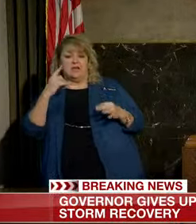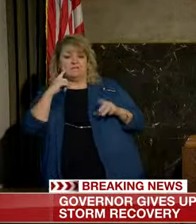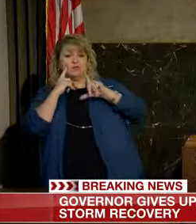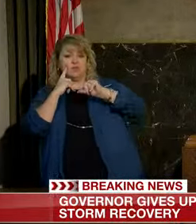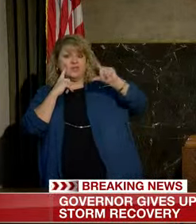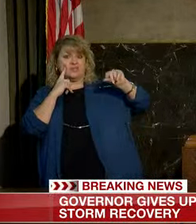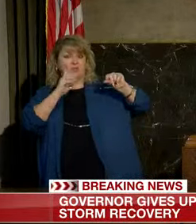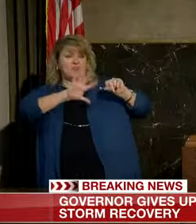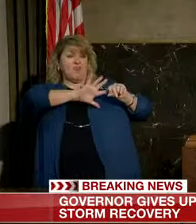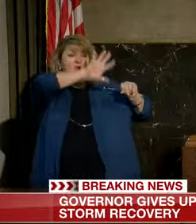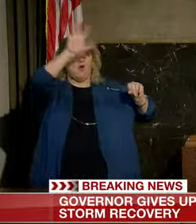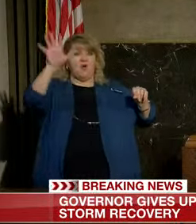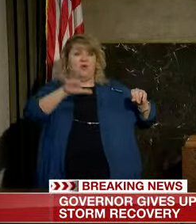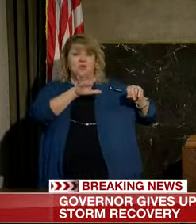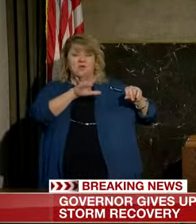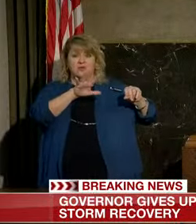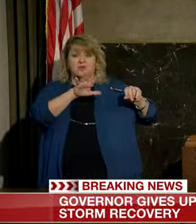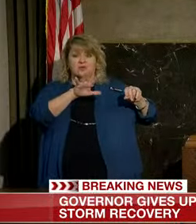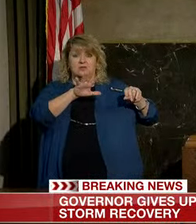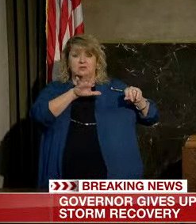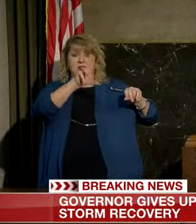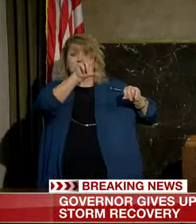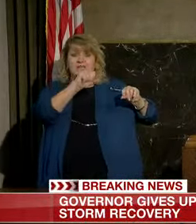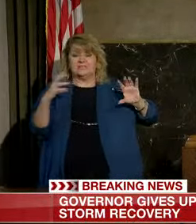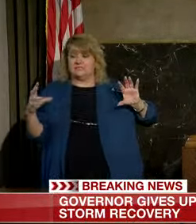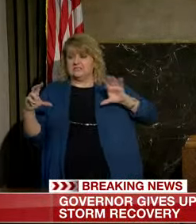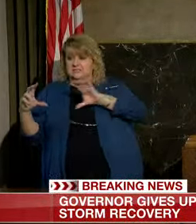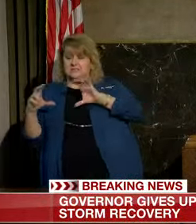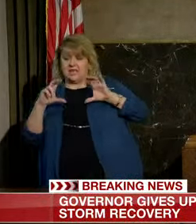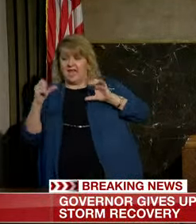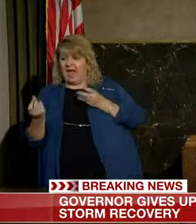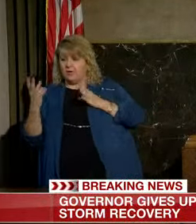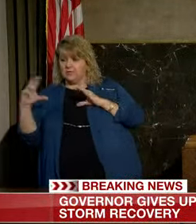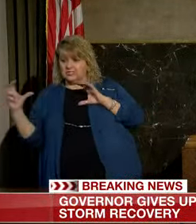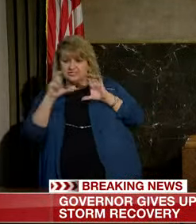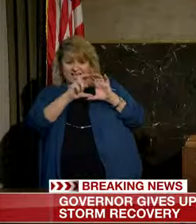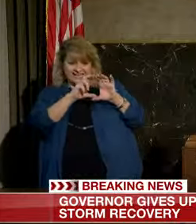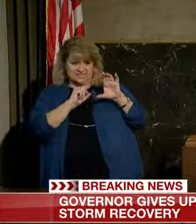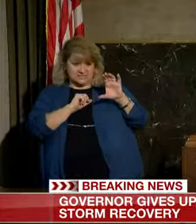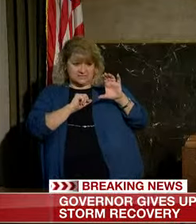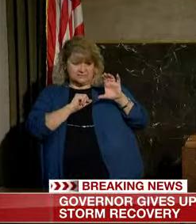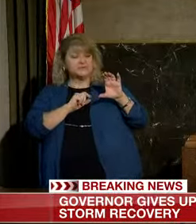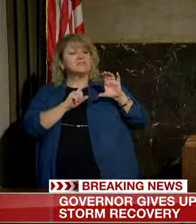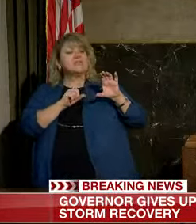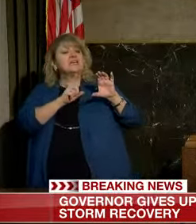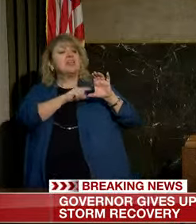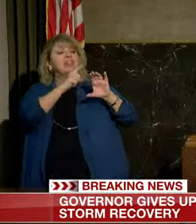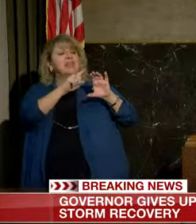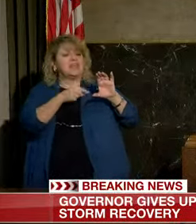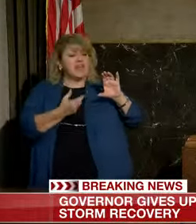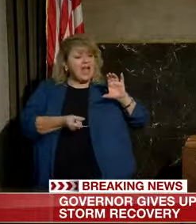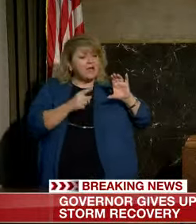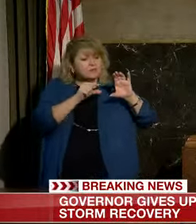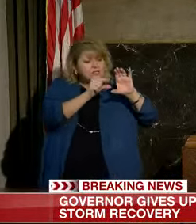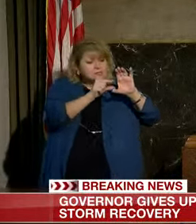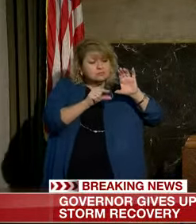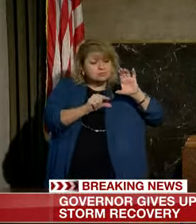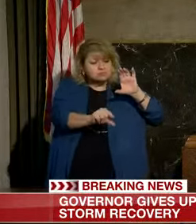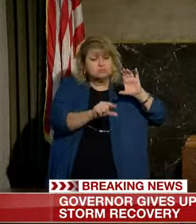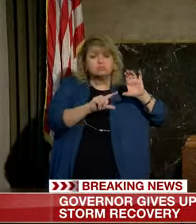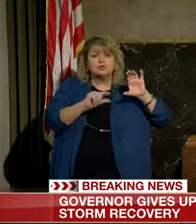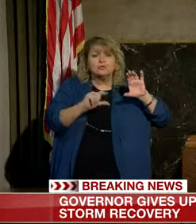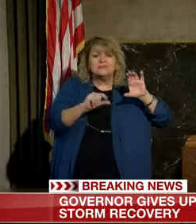the time that instrument passes to tell us what the allocation is. Not to make the allocation available, but at least tell us what it is.